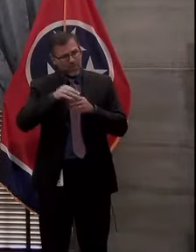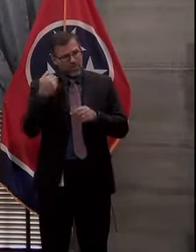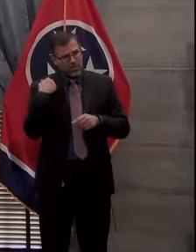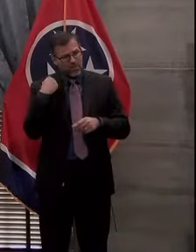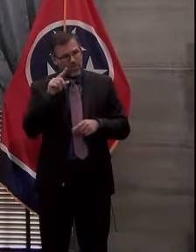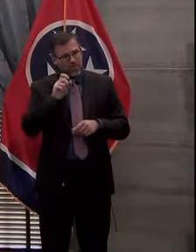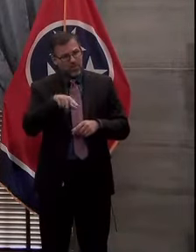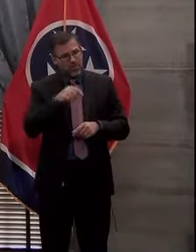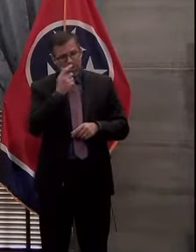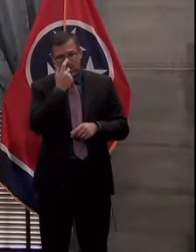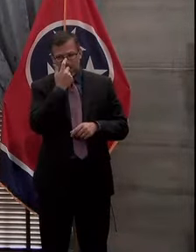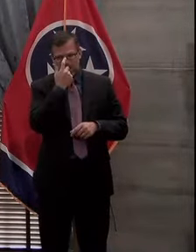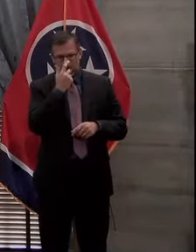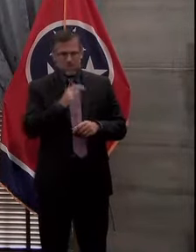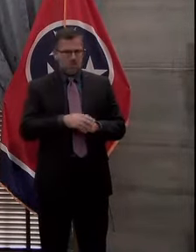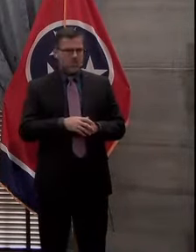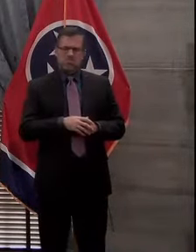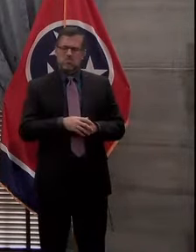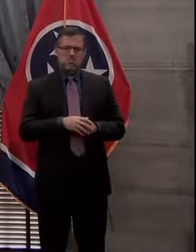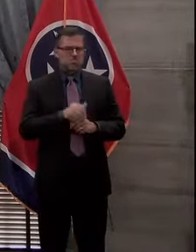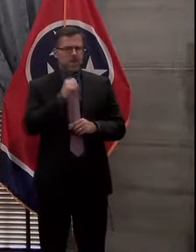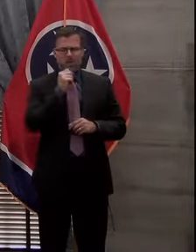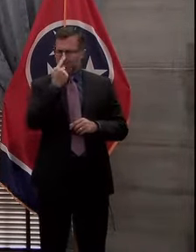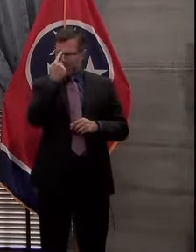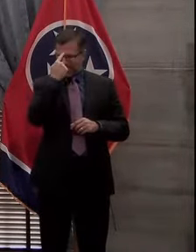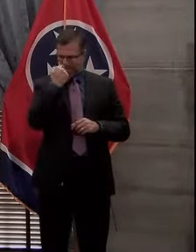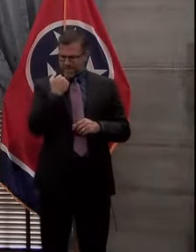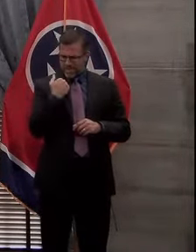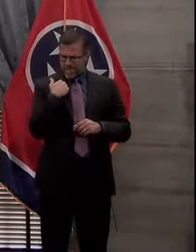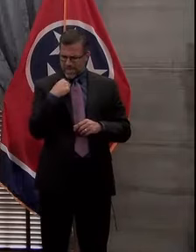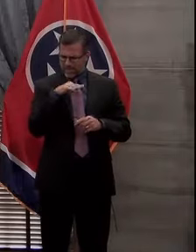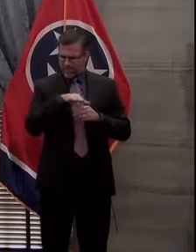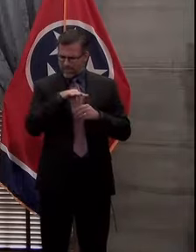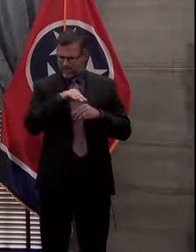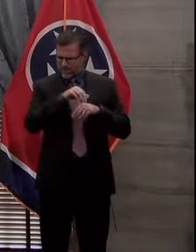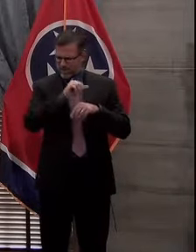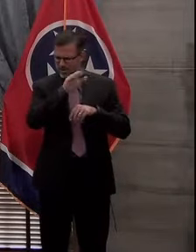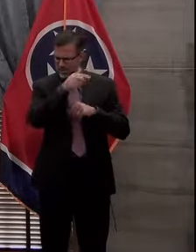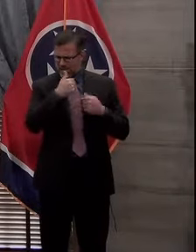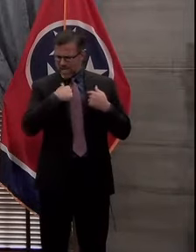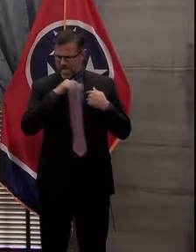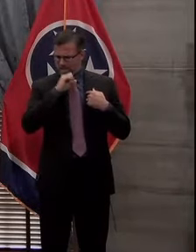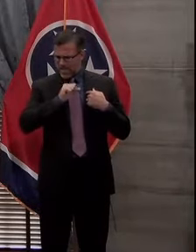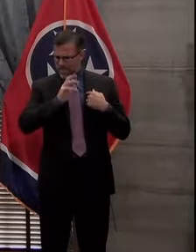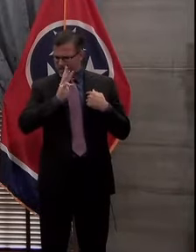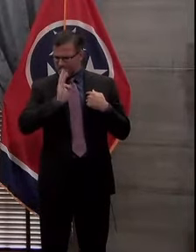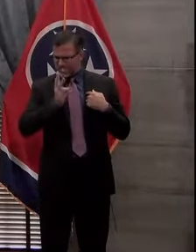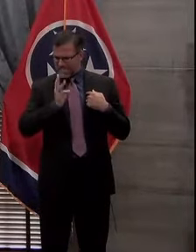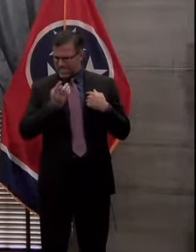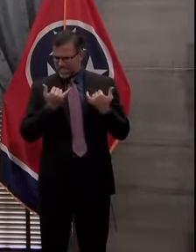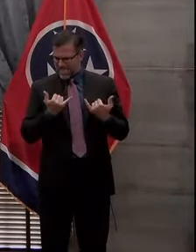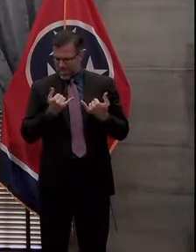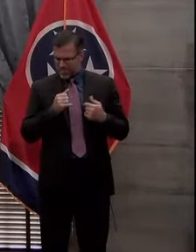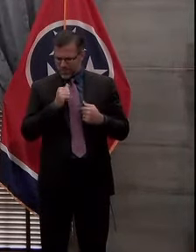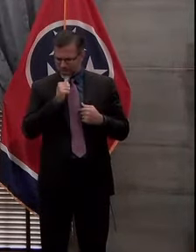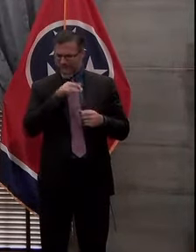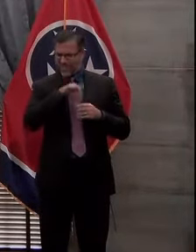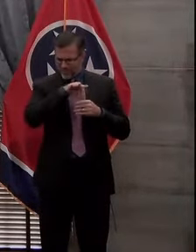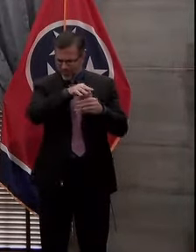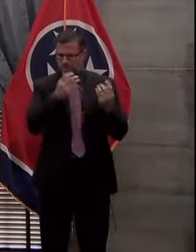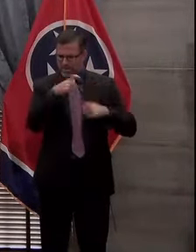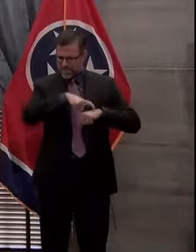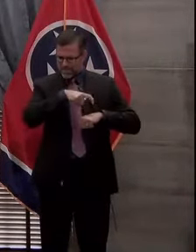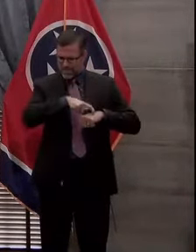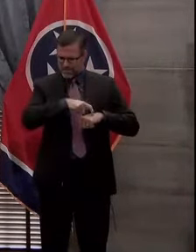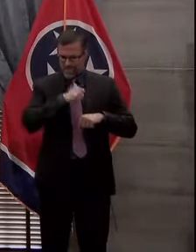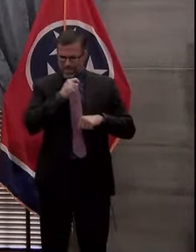don't recall voting absentee. I'm 60, so I voted a bunch of times, but I don't recall voting absentee.